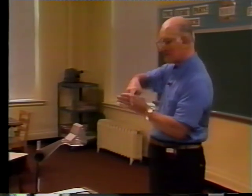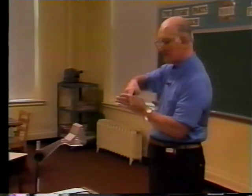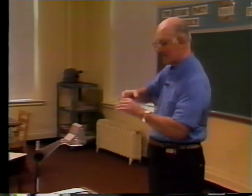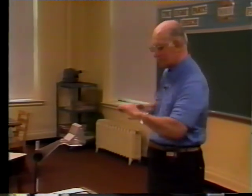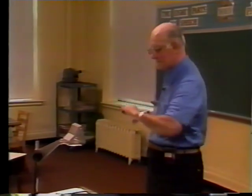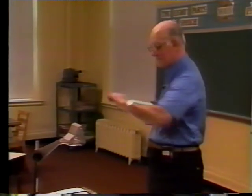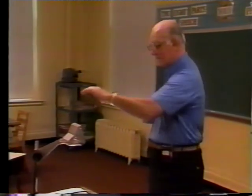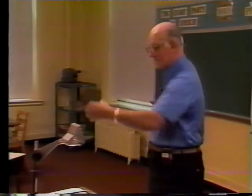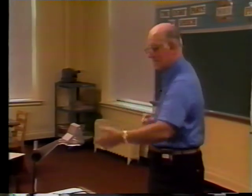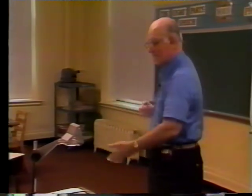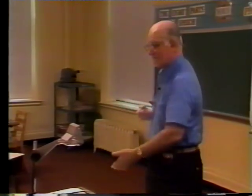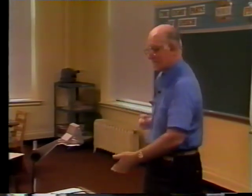horses.